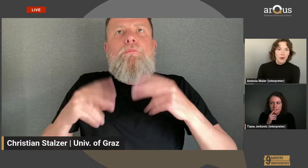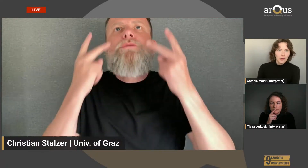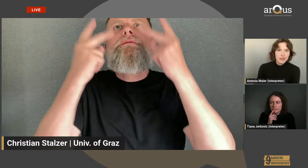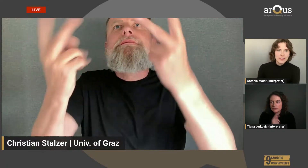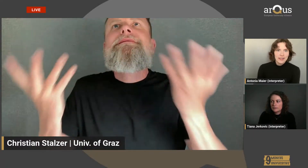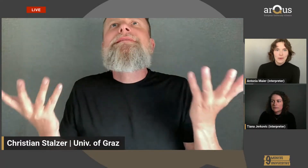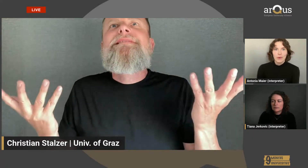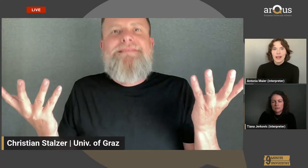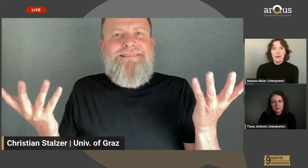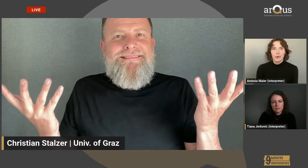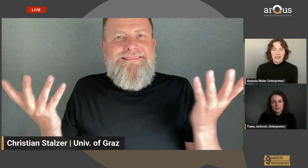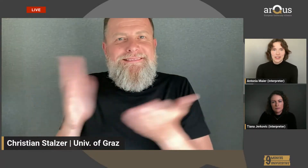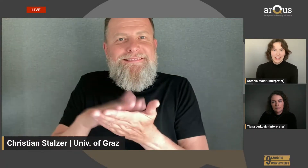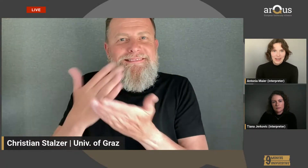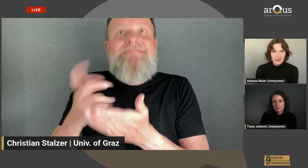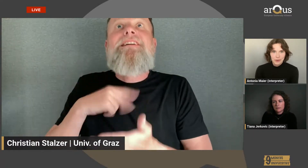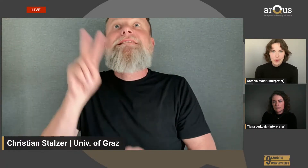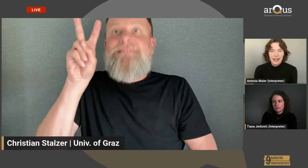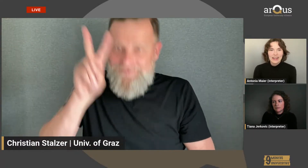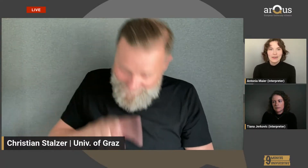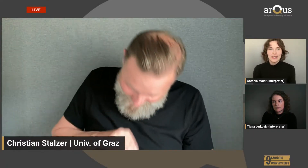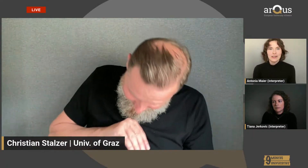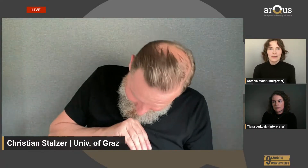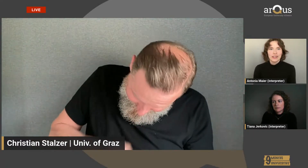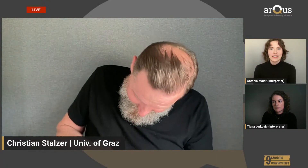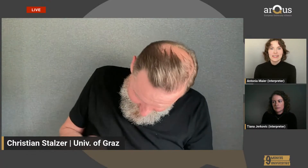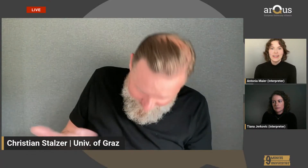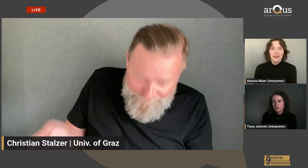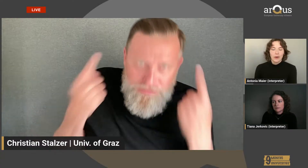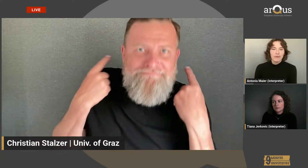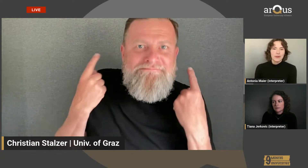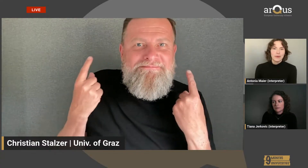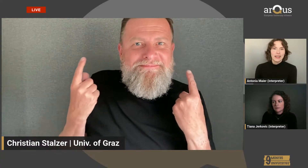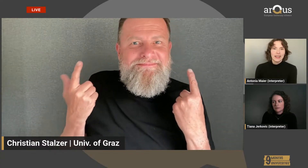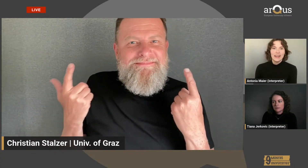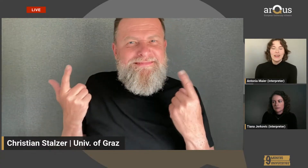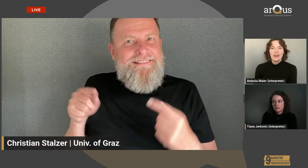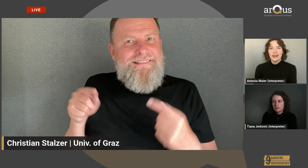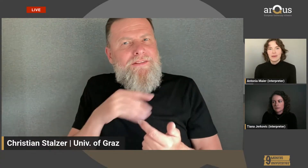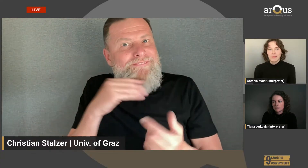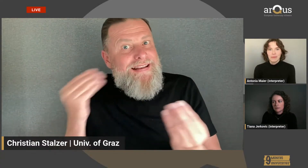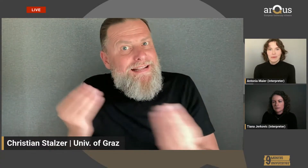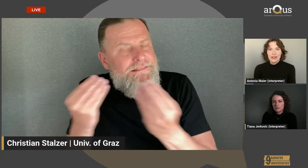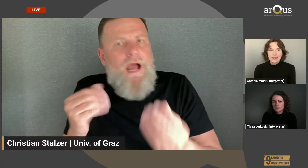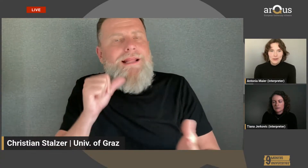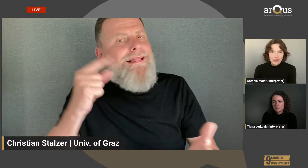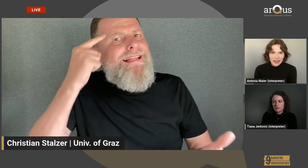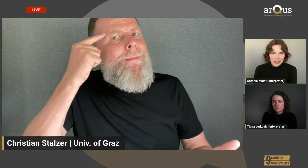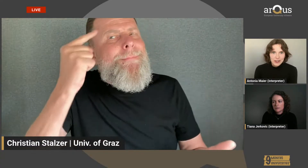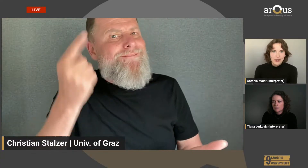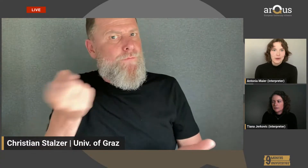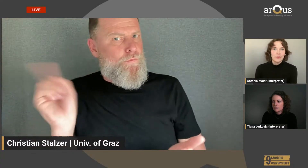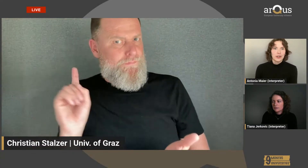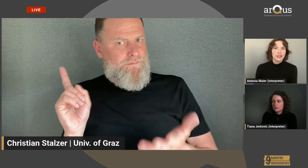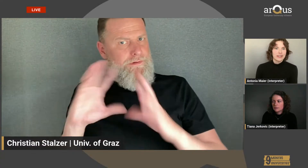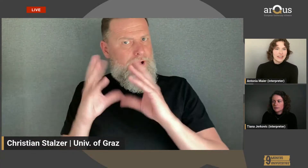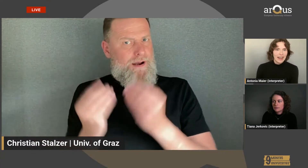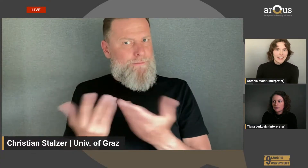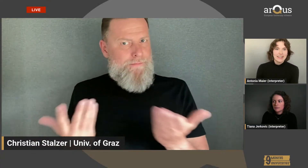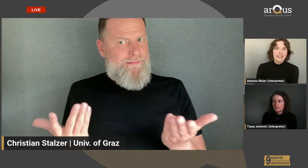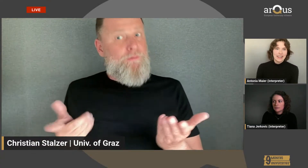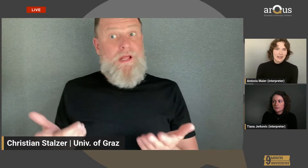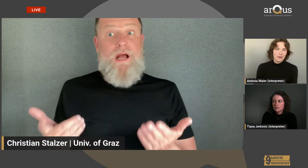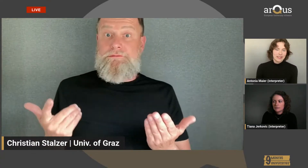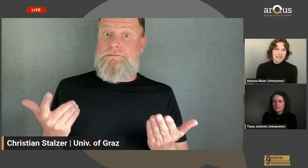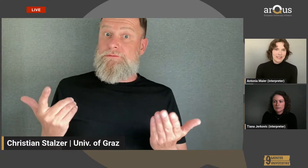take notes while watching a lecture, while hearing students comfortably listen to the lecture, watch the